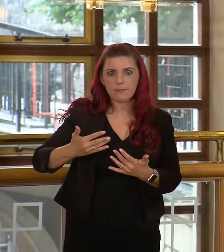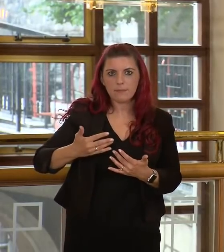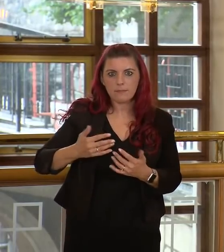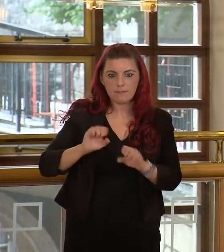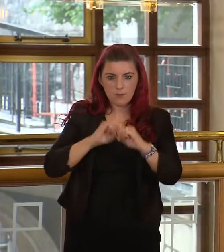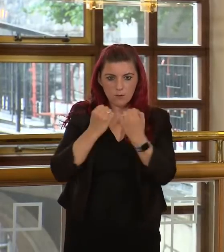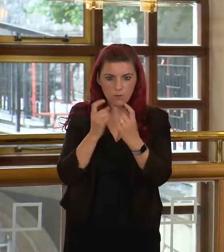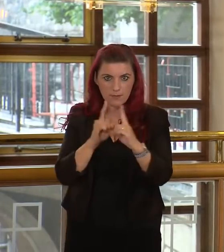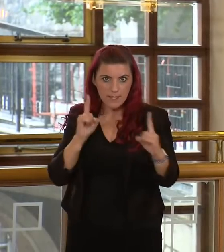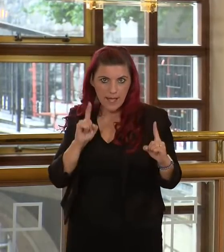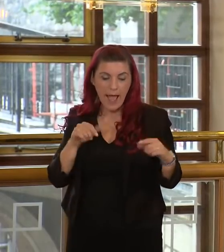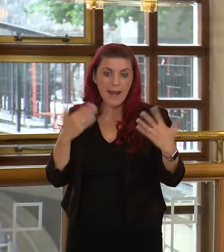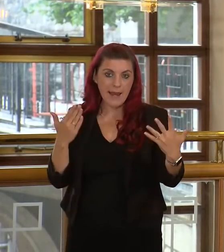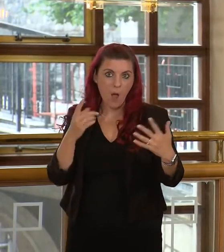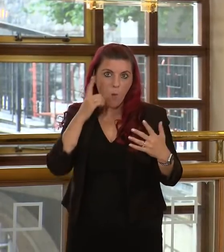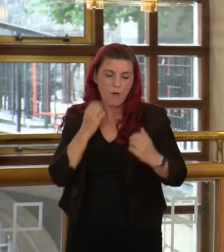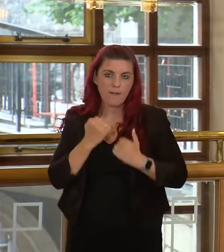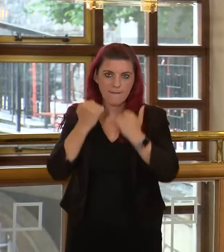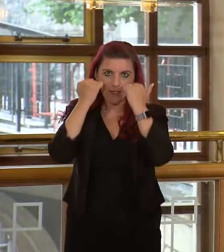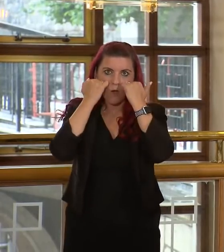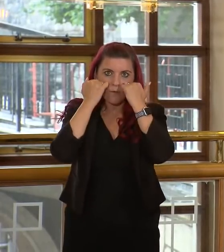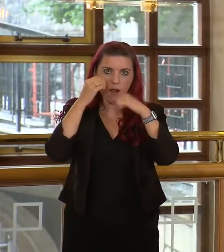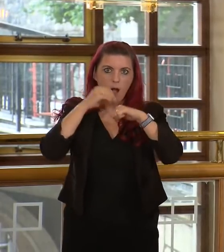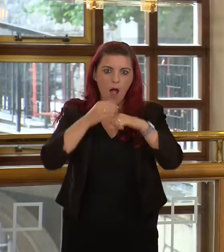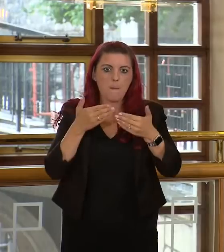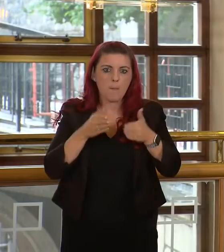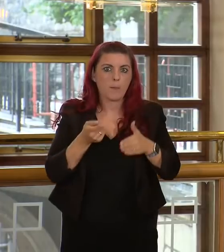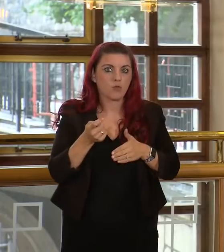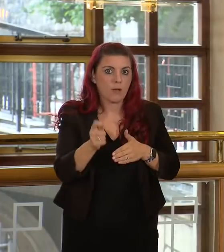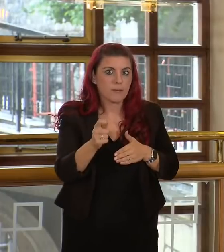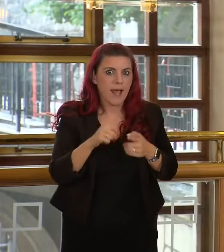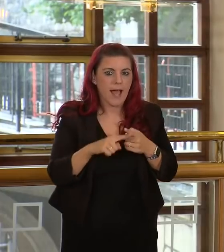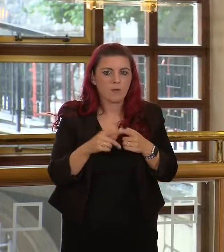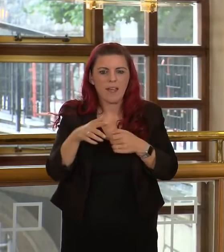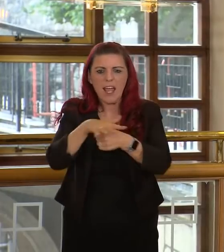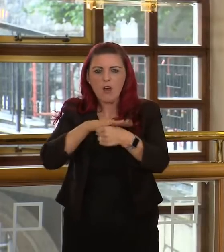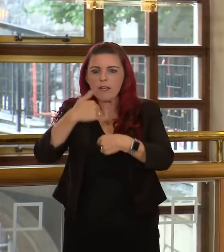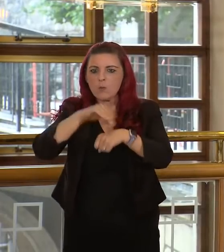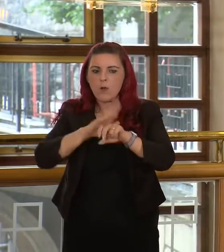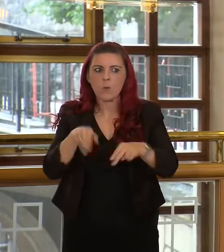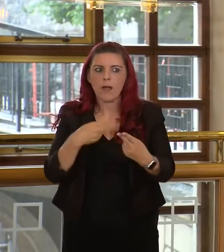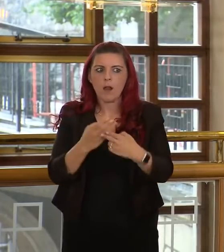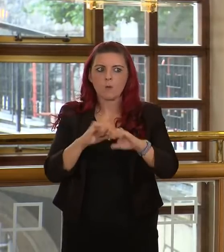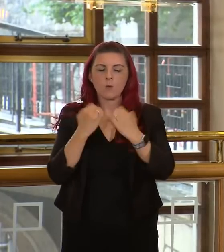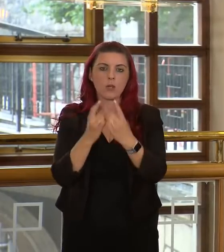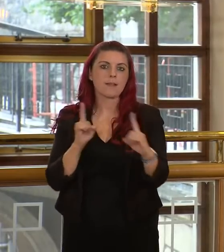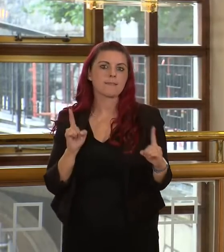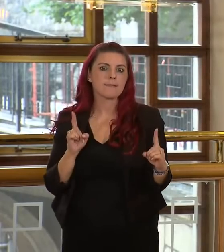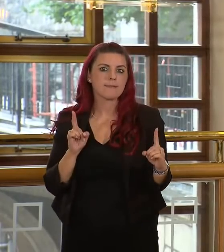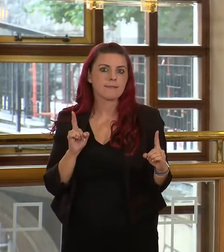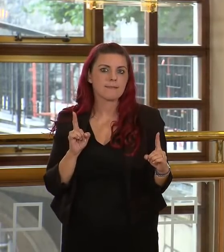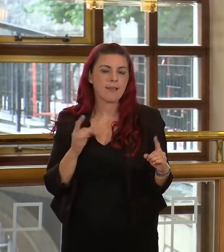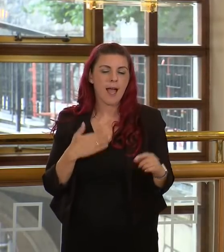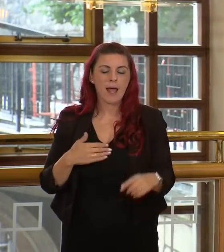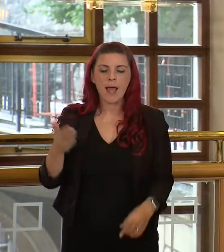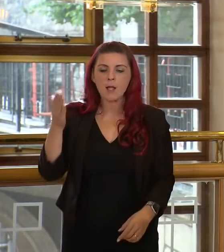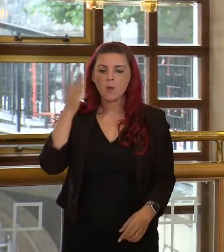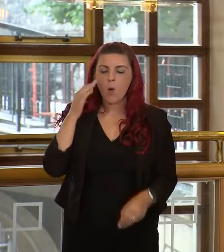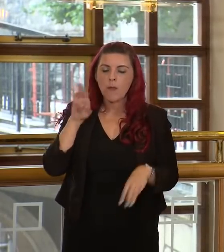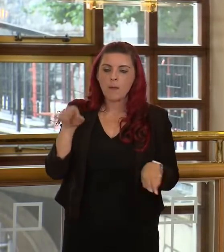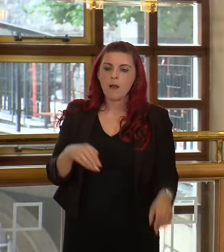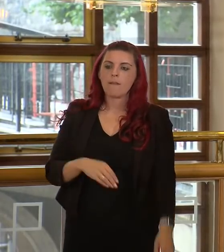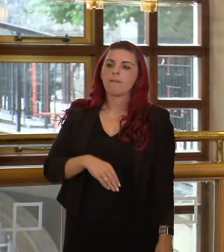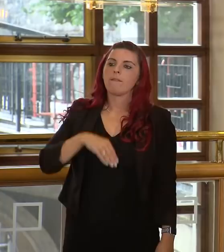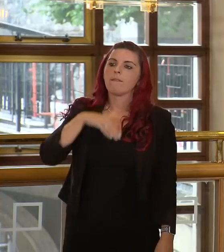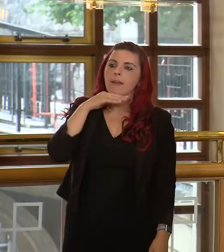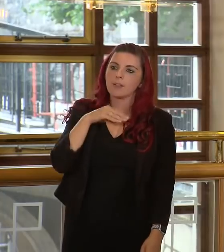and indeed now wearing face coverings on public transport and in areas where you can't socially distance. And I know people are fed up and sick to their back teeth of hearing